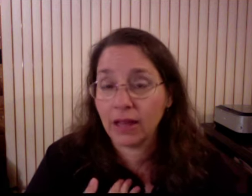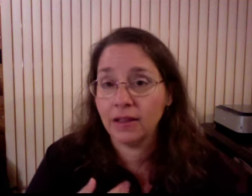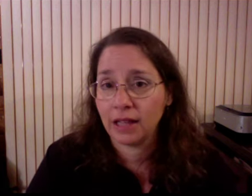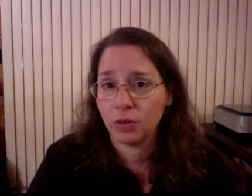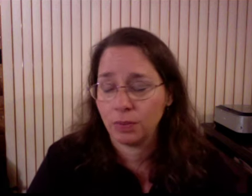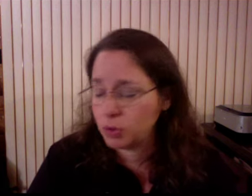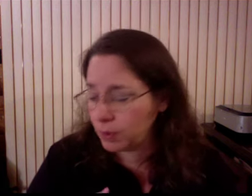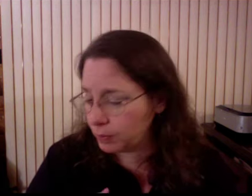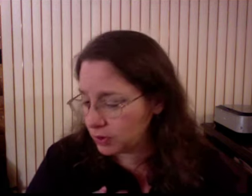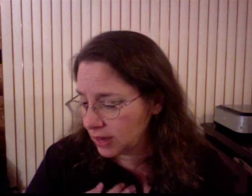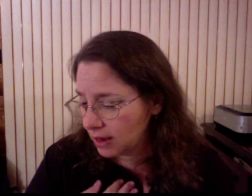That's what most people say.